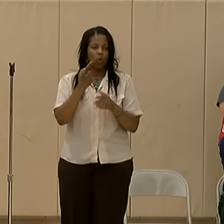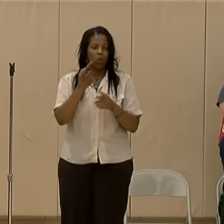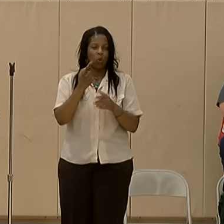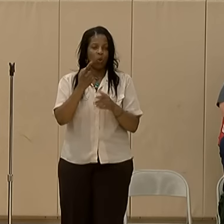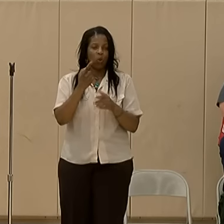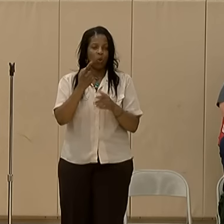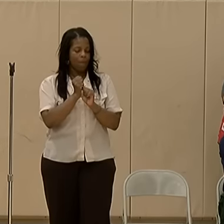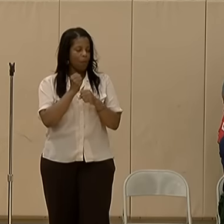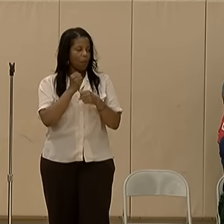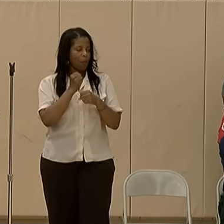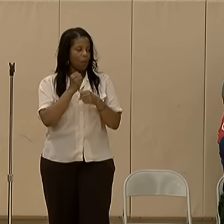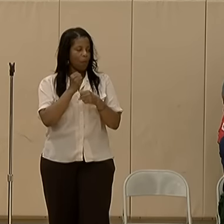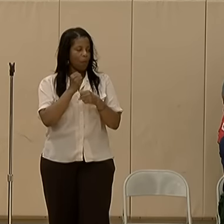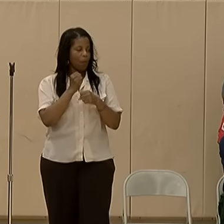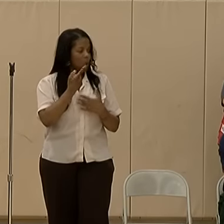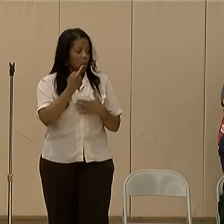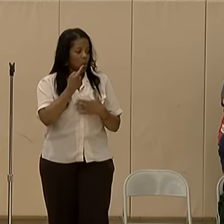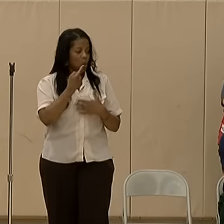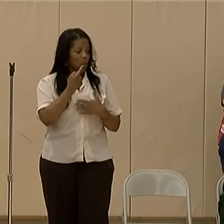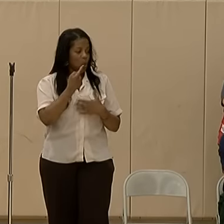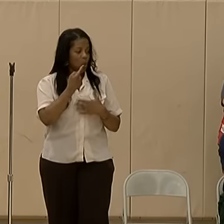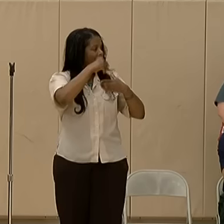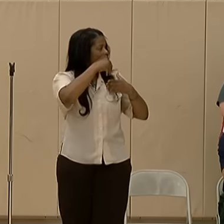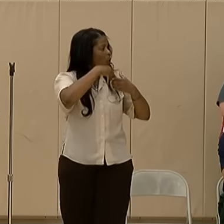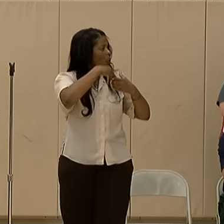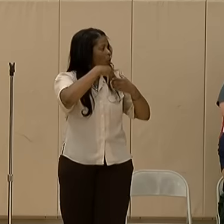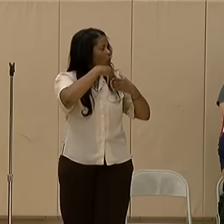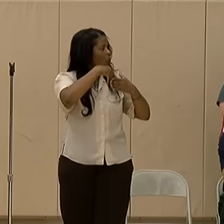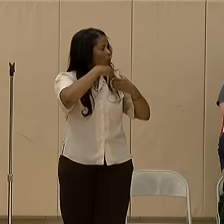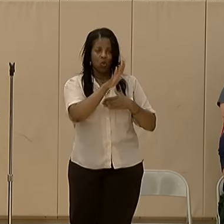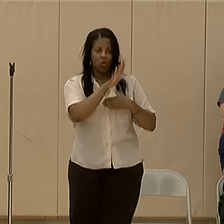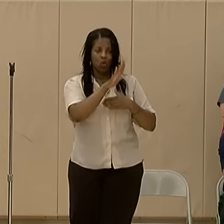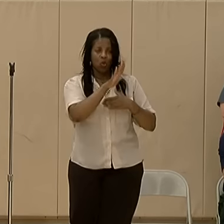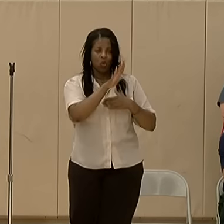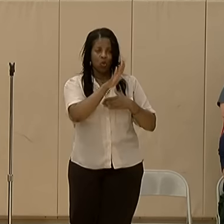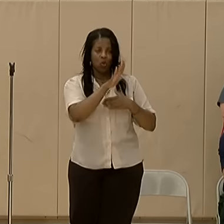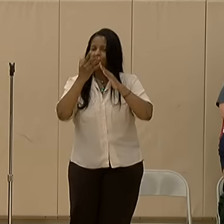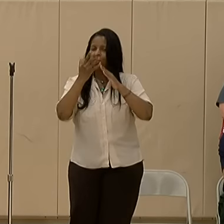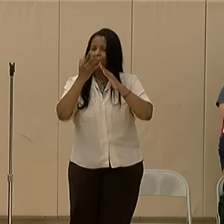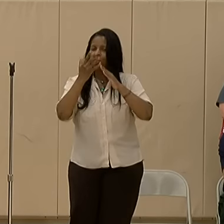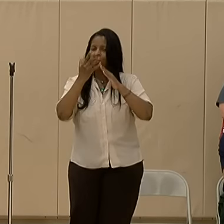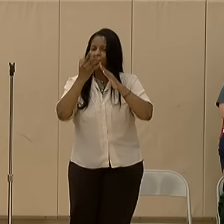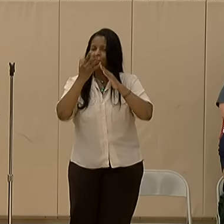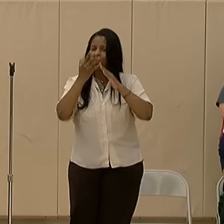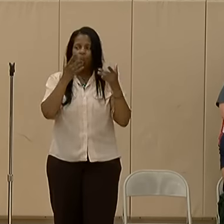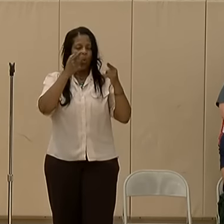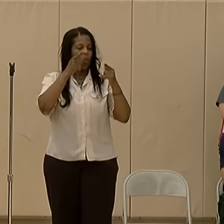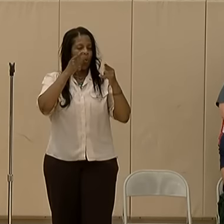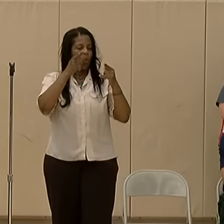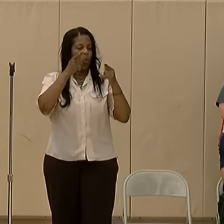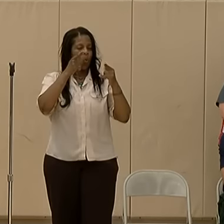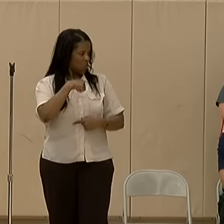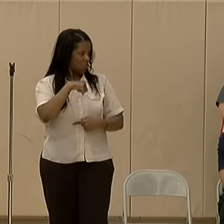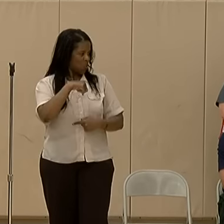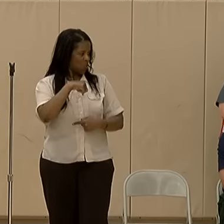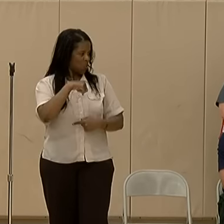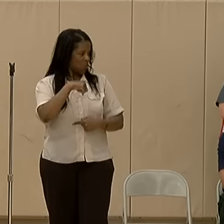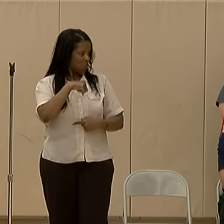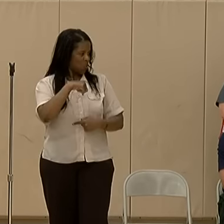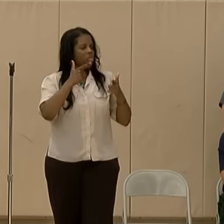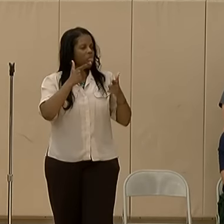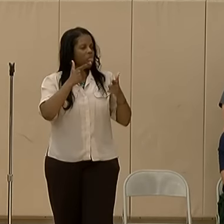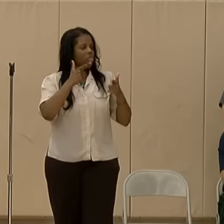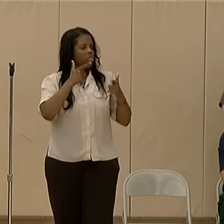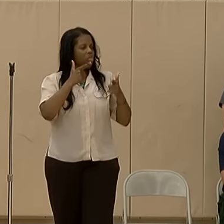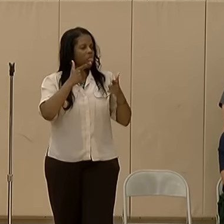We will be out there in the communities letting people know when we're going to allow you back